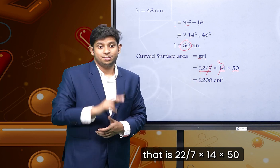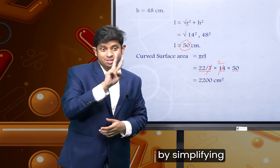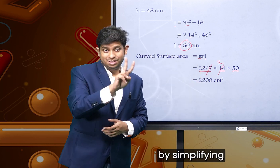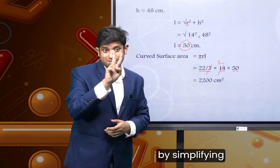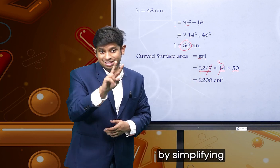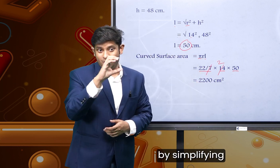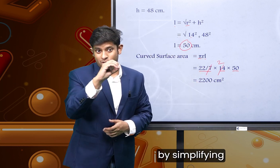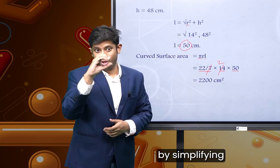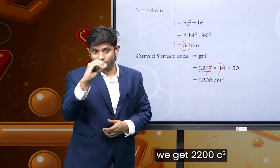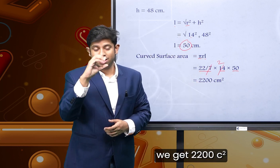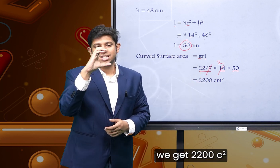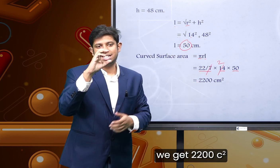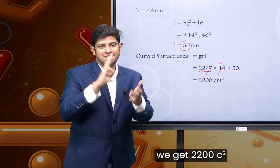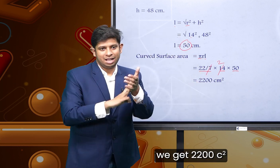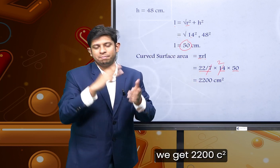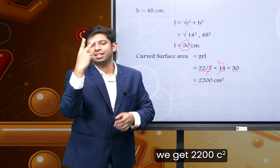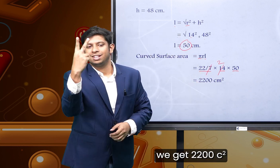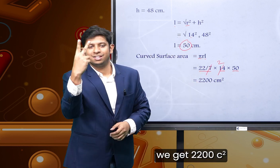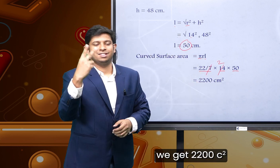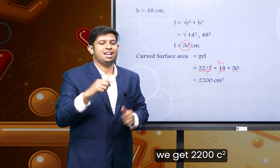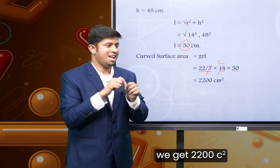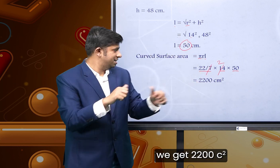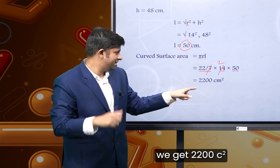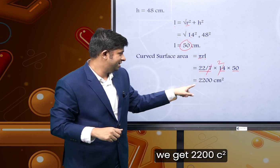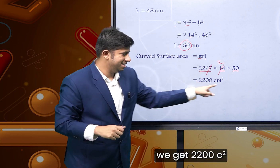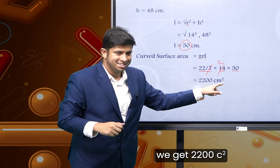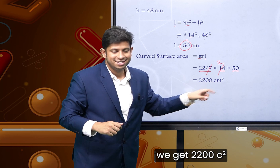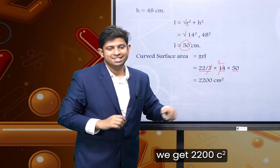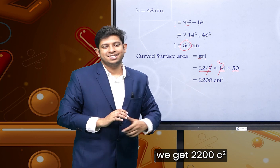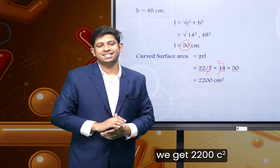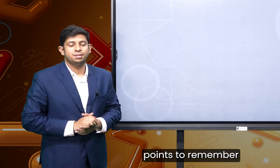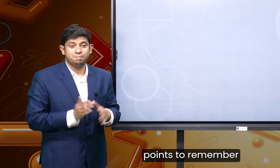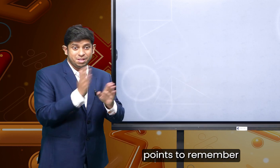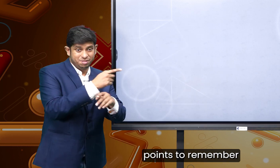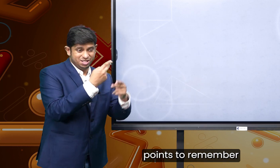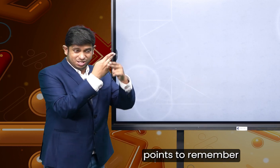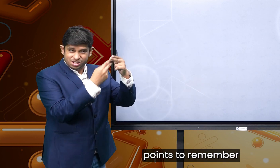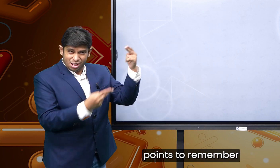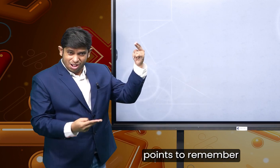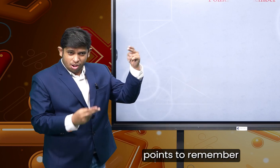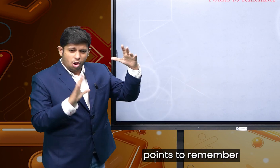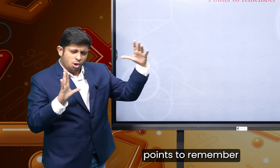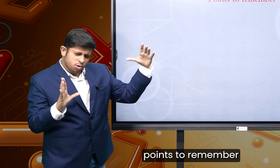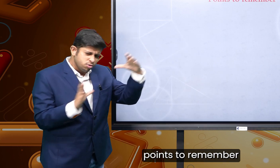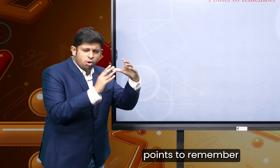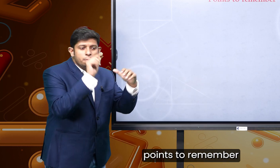By simplifying, we get 2200 cm square. Points to remember.